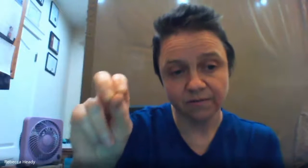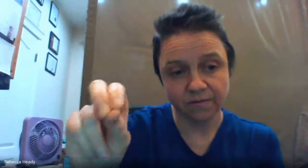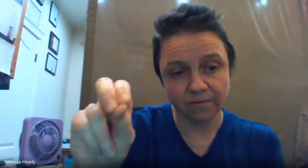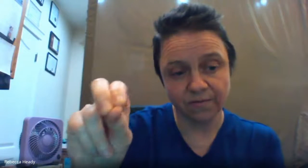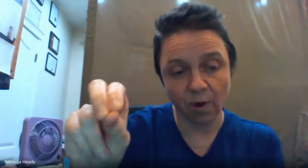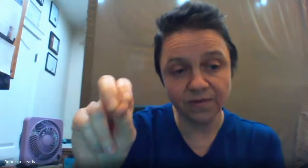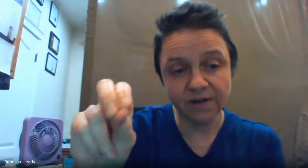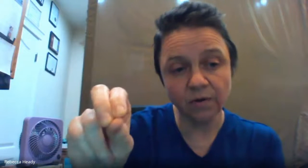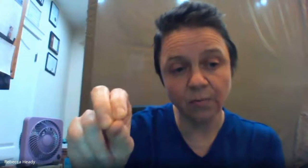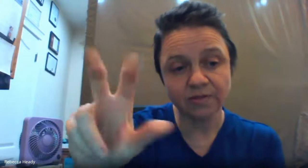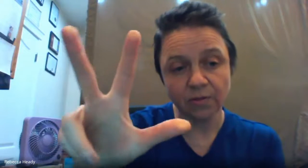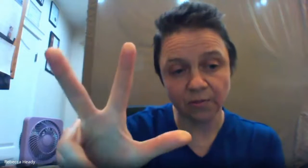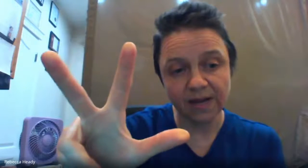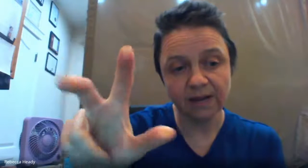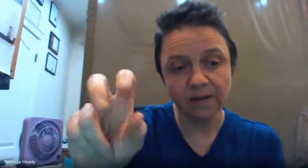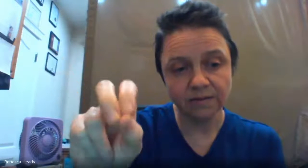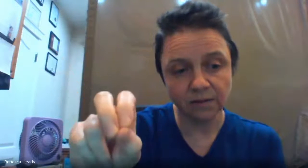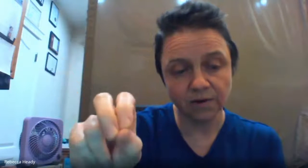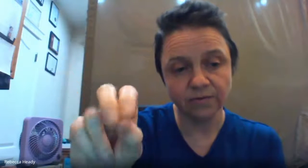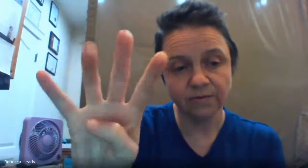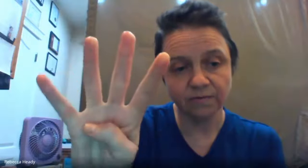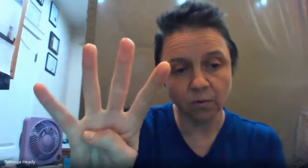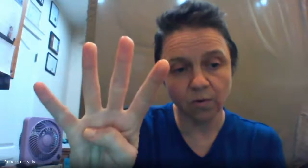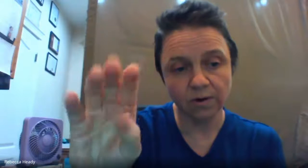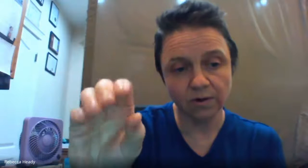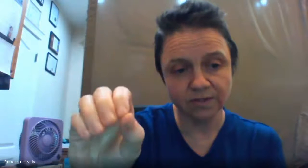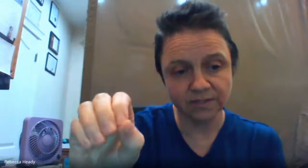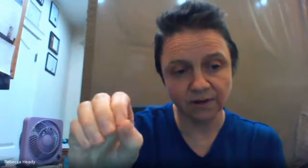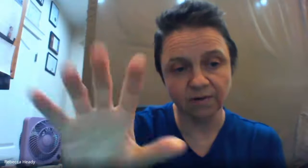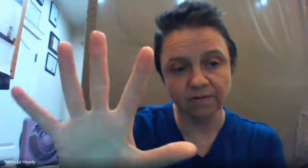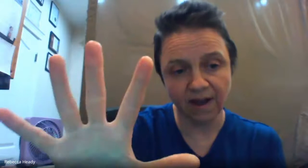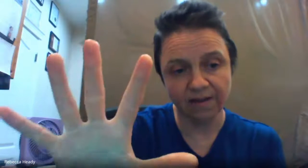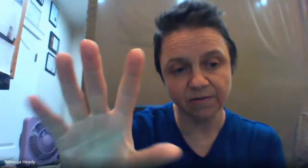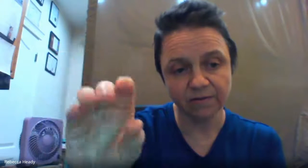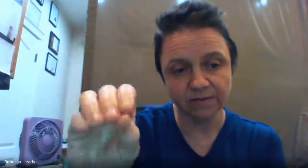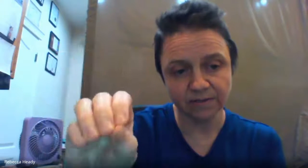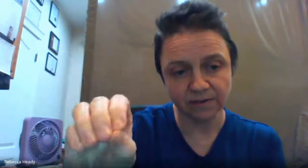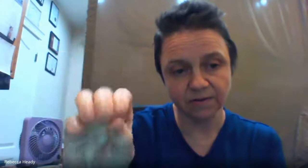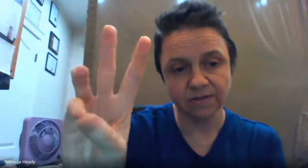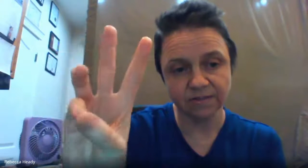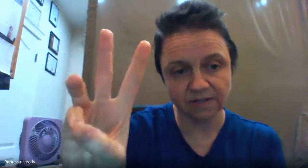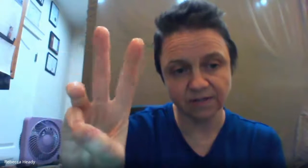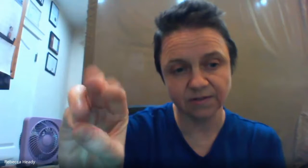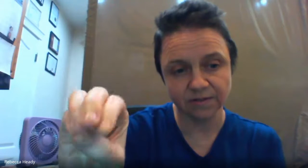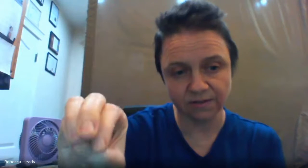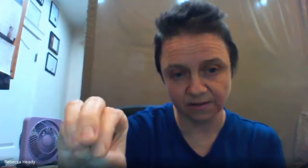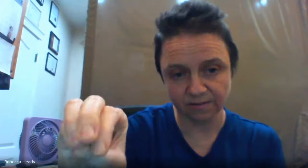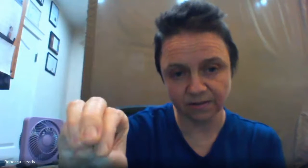all the 0 numbers are 3, close, 4, close to 0, 5, close to 0, 6, close to 0. So you're just